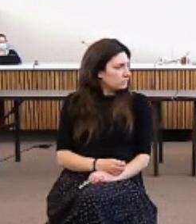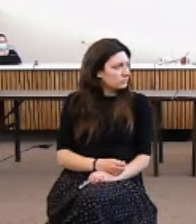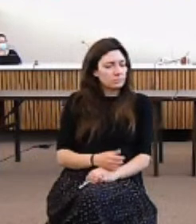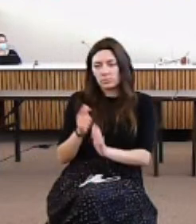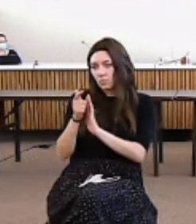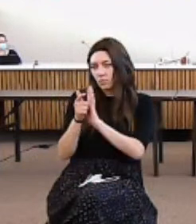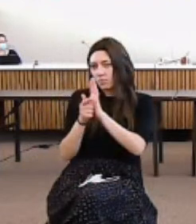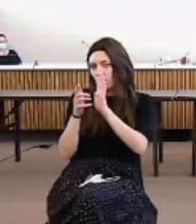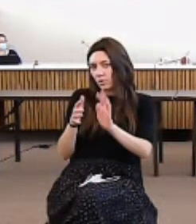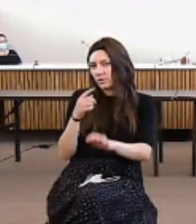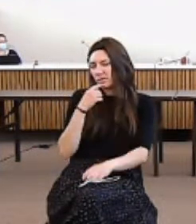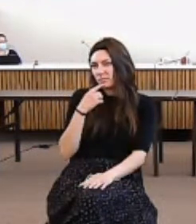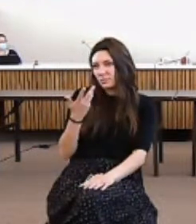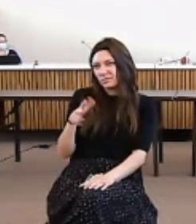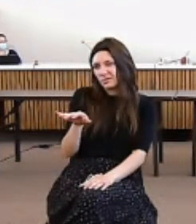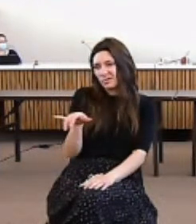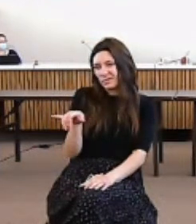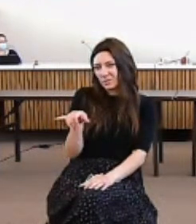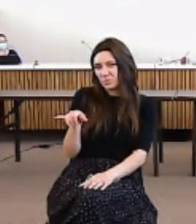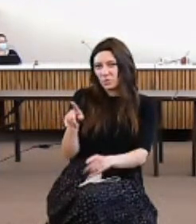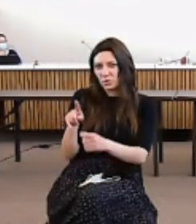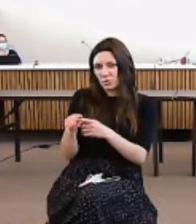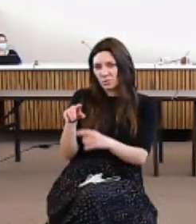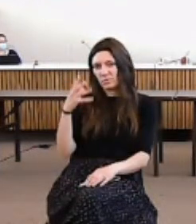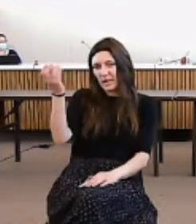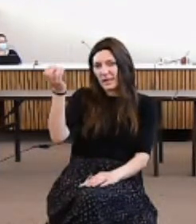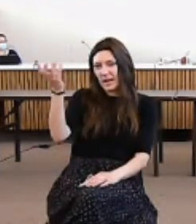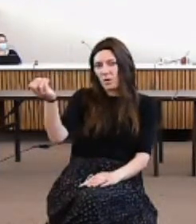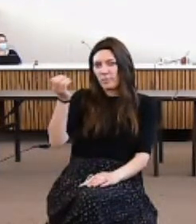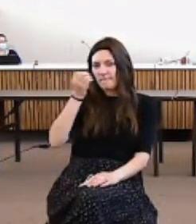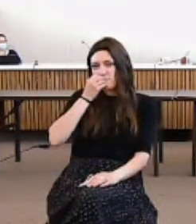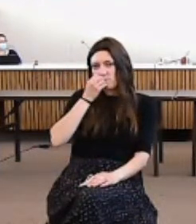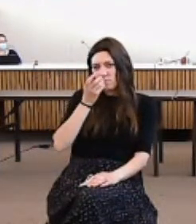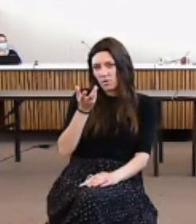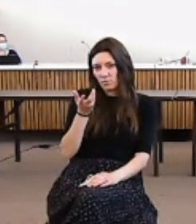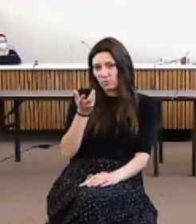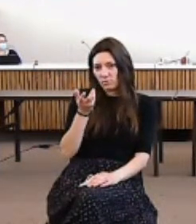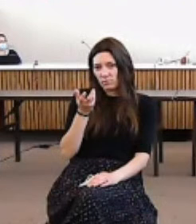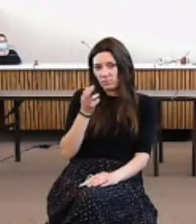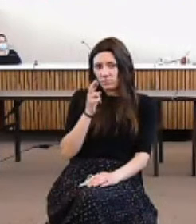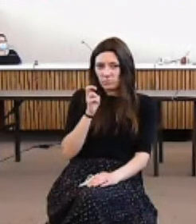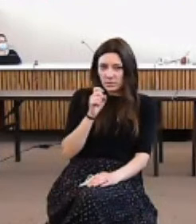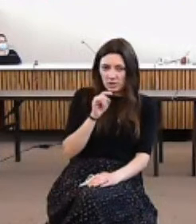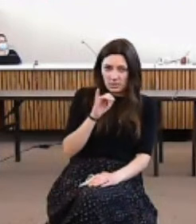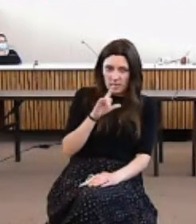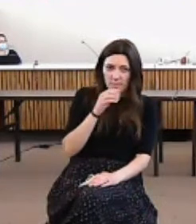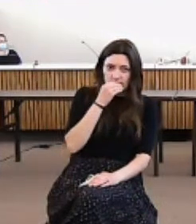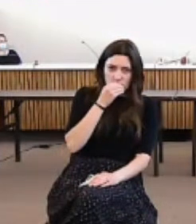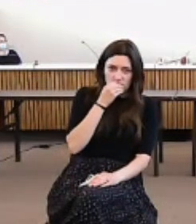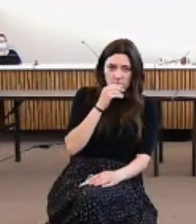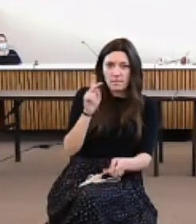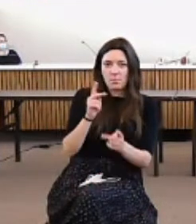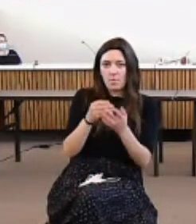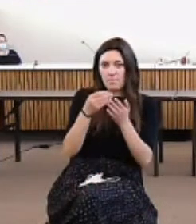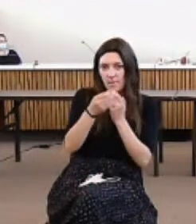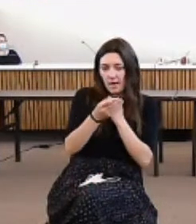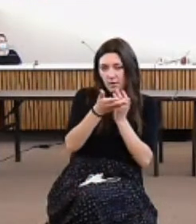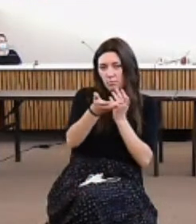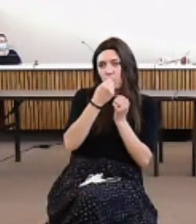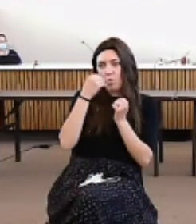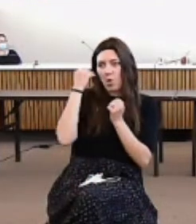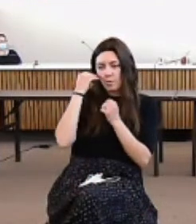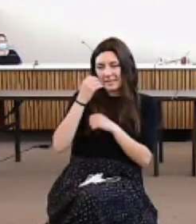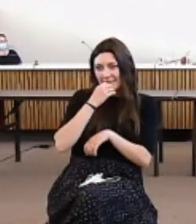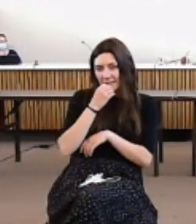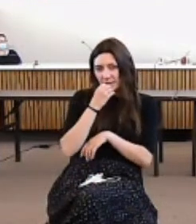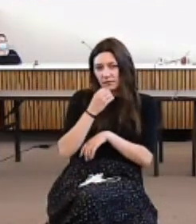in a sense, it's similar to takeout food, right? I mean, they retail food, people buy it and take it home and eat it. Well, why don't I just